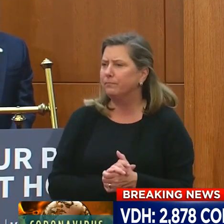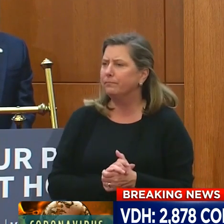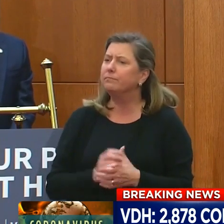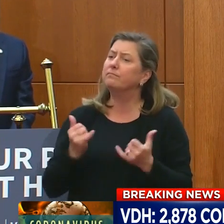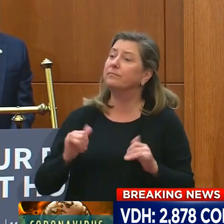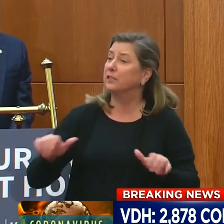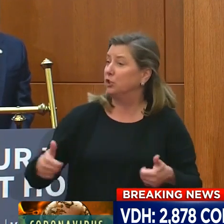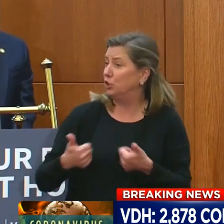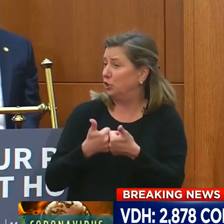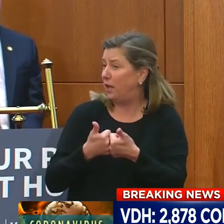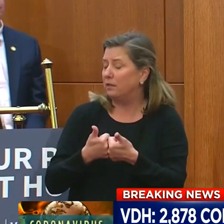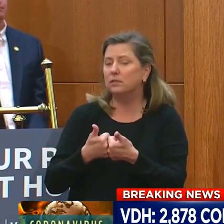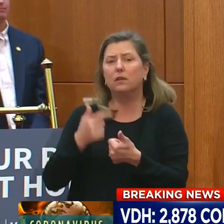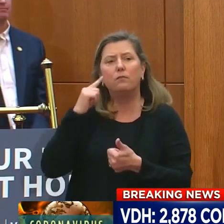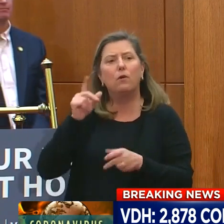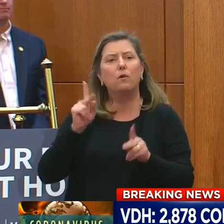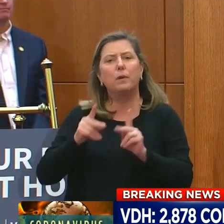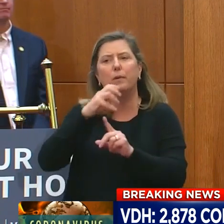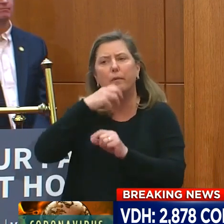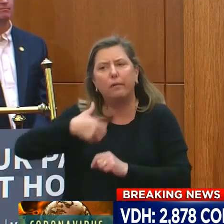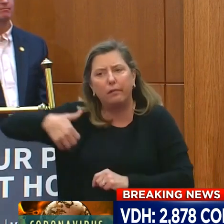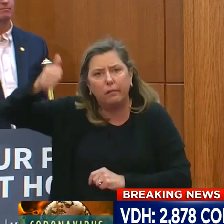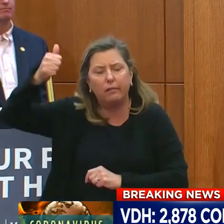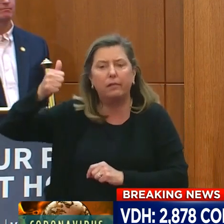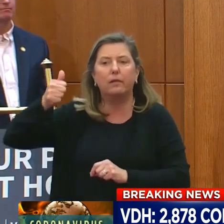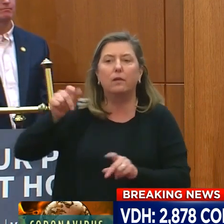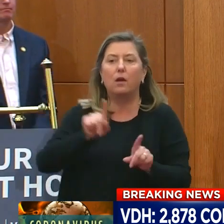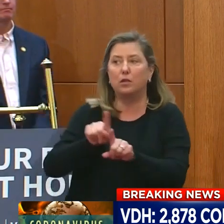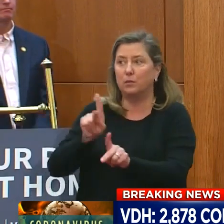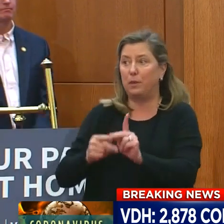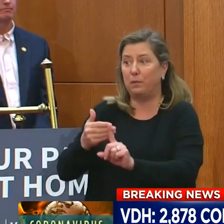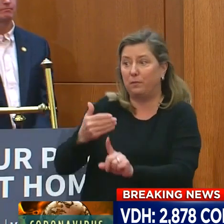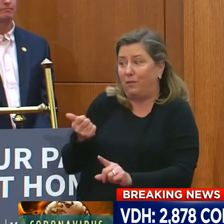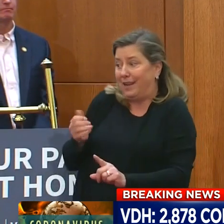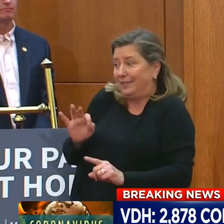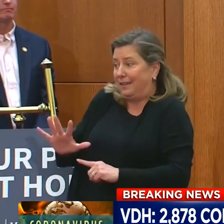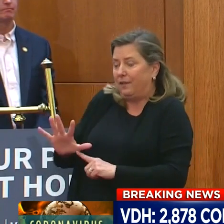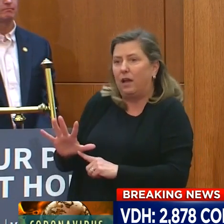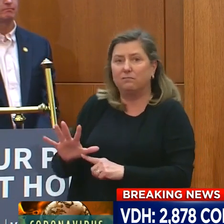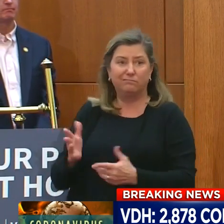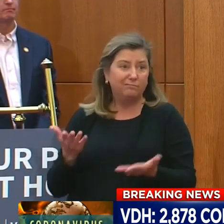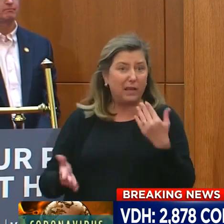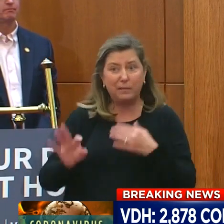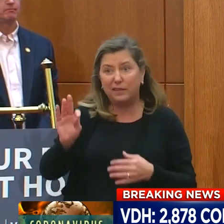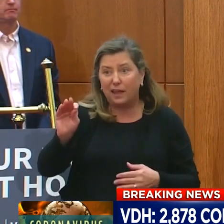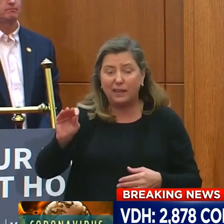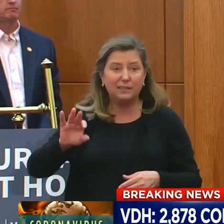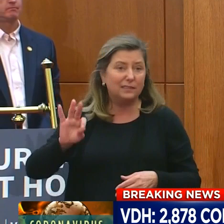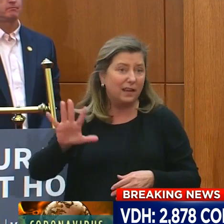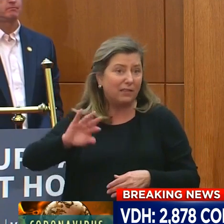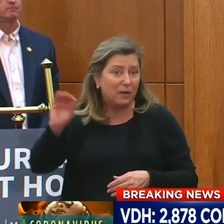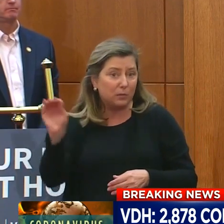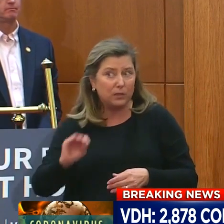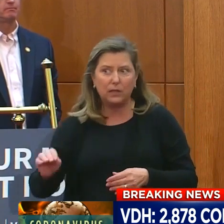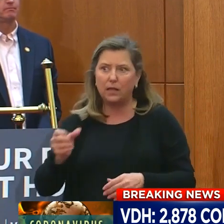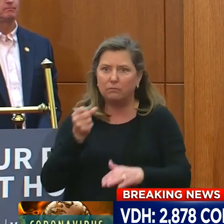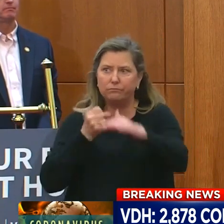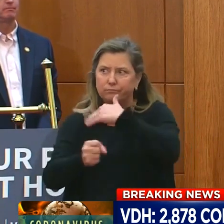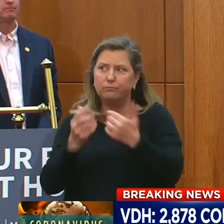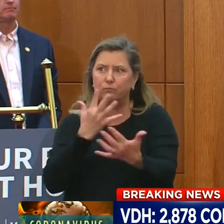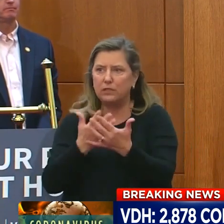the geriatric and the pre-95, about 90 to 95% are incarcerated for violent